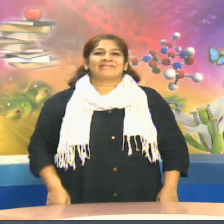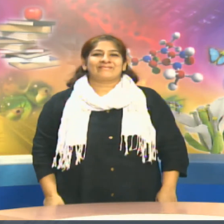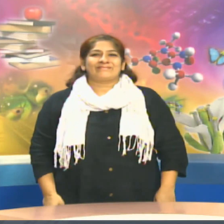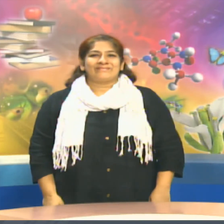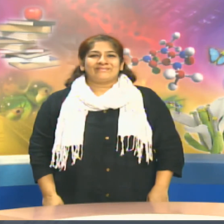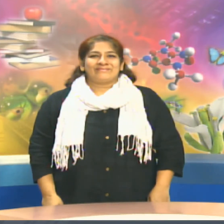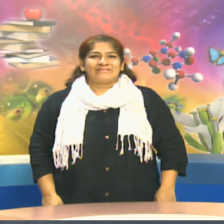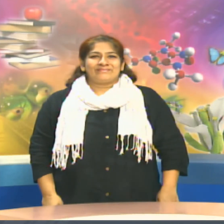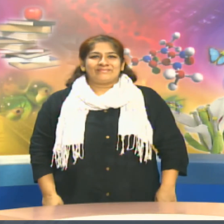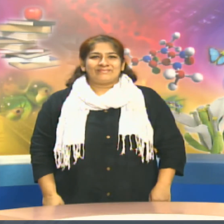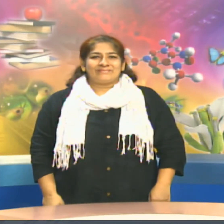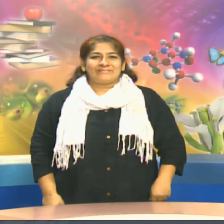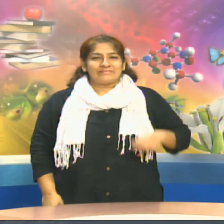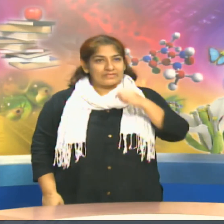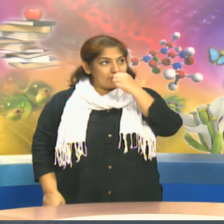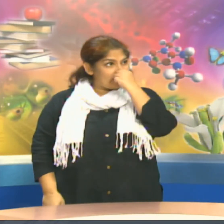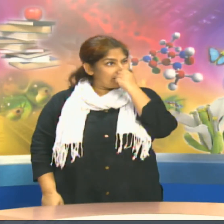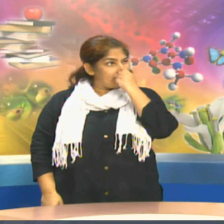Next, you can see in the slide.